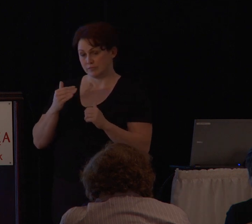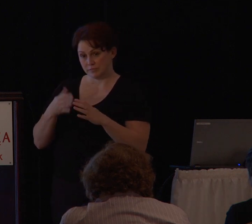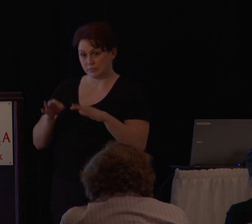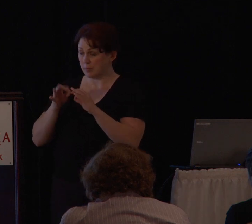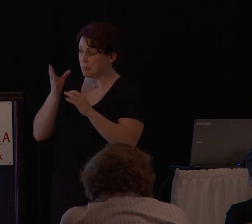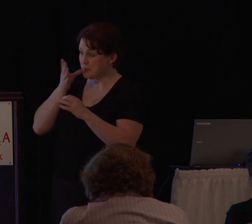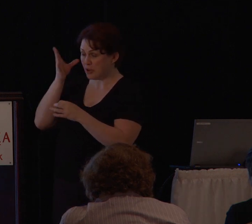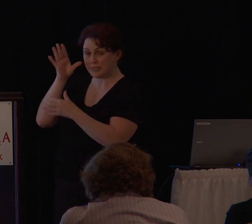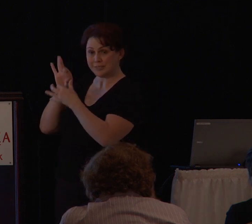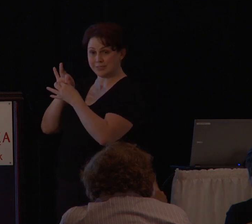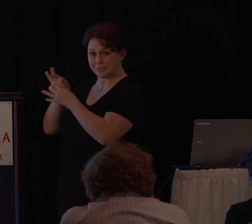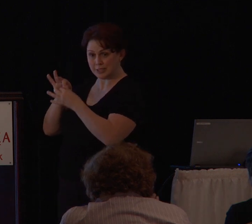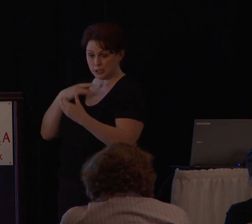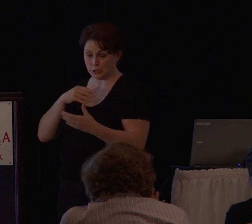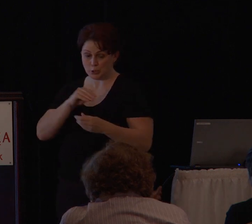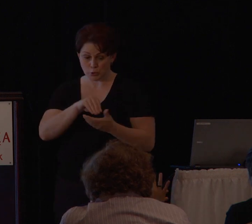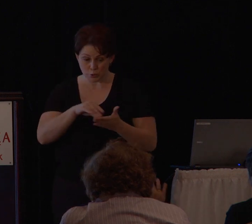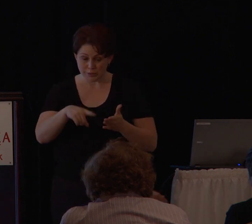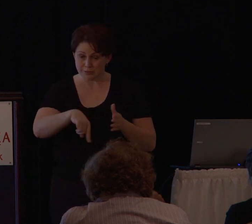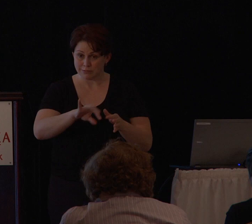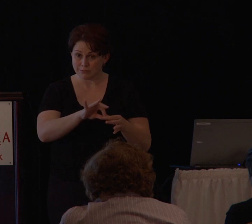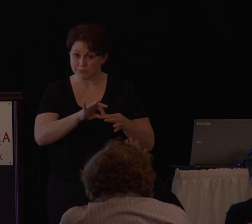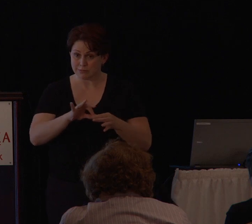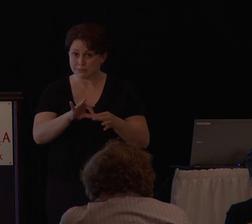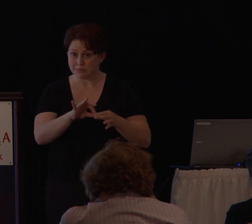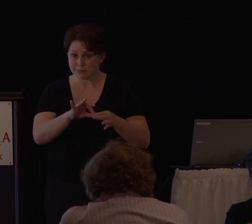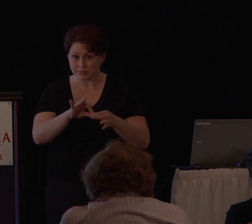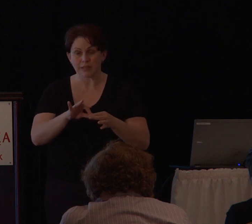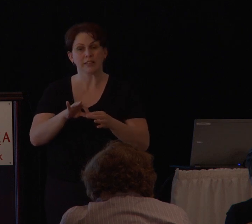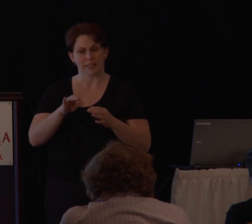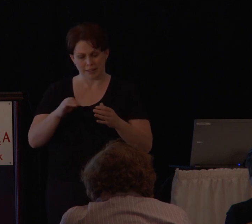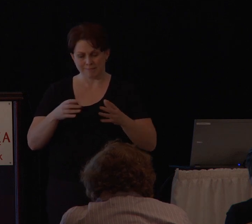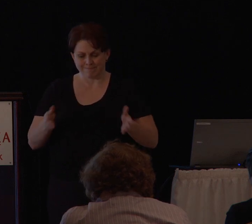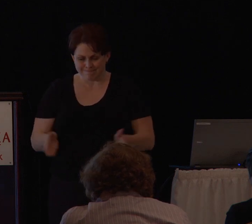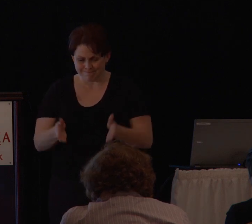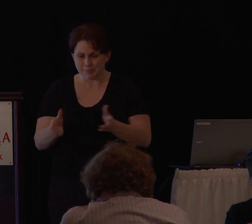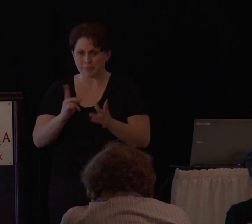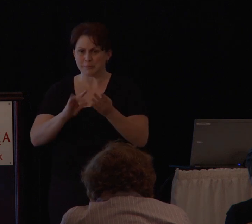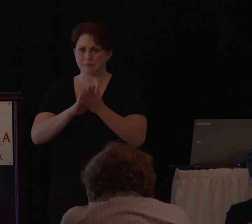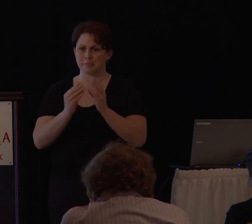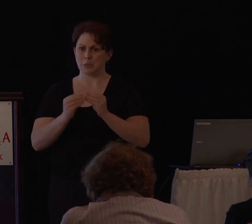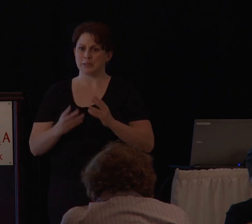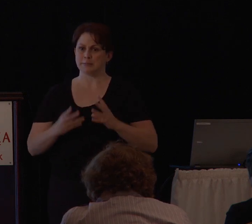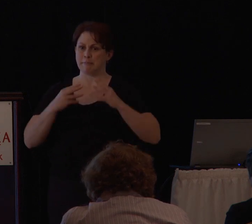with parents and students. And then finally, building a climate of acceptance